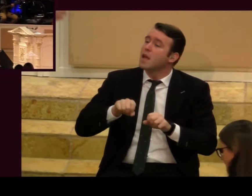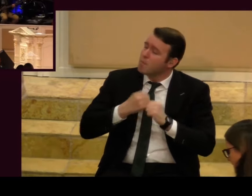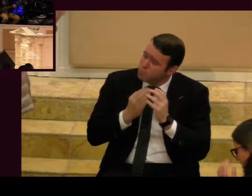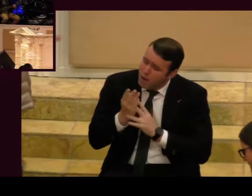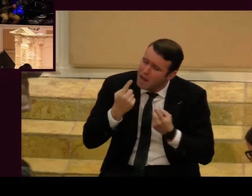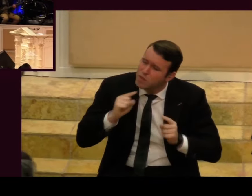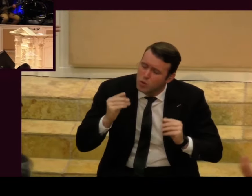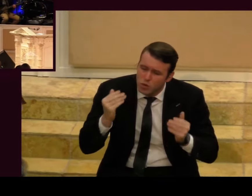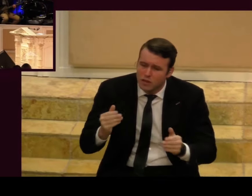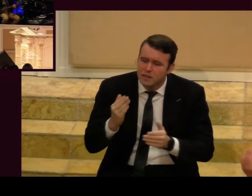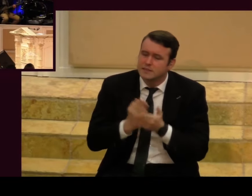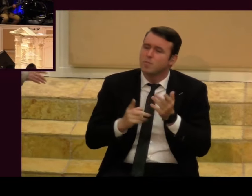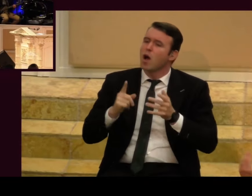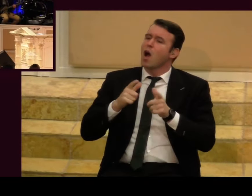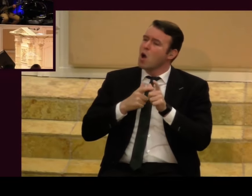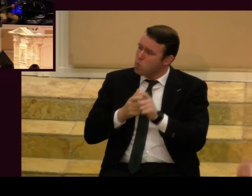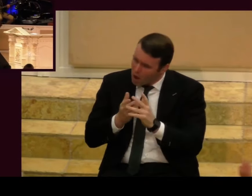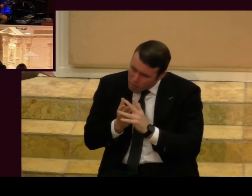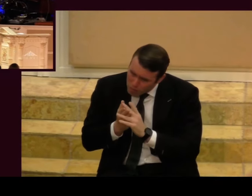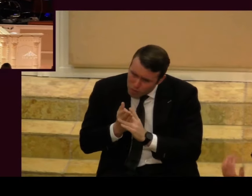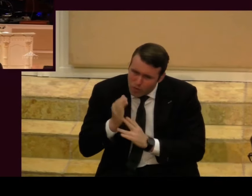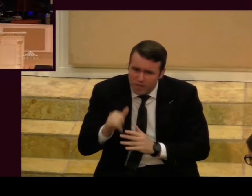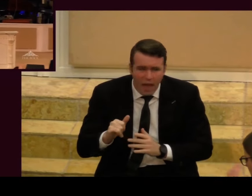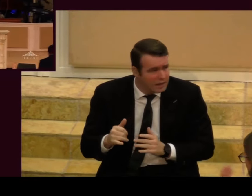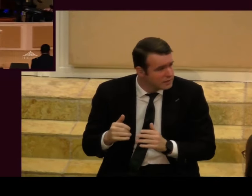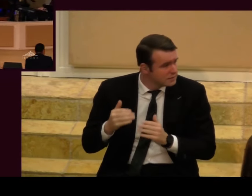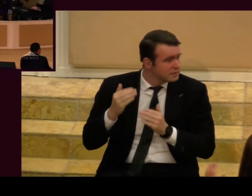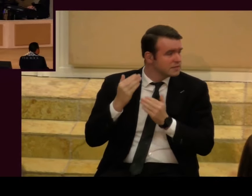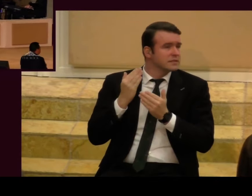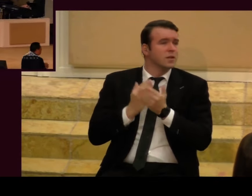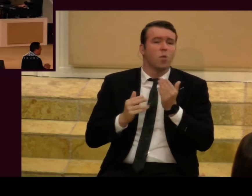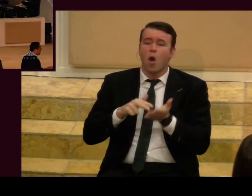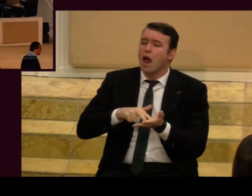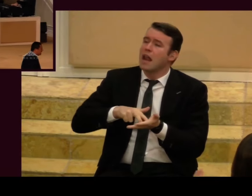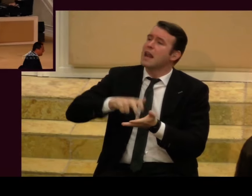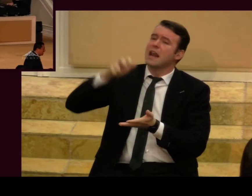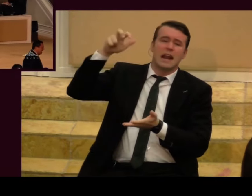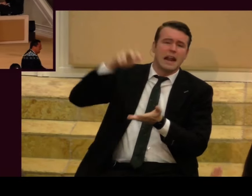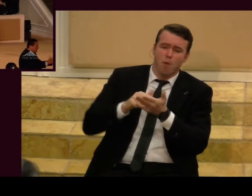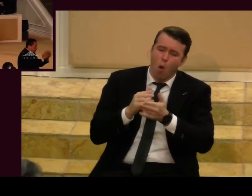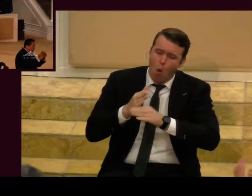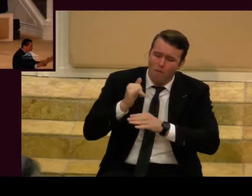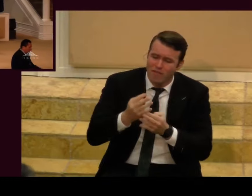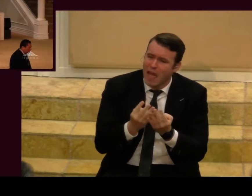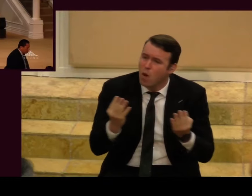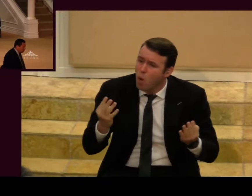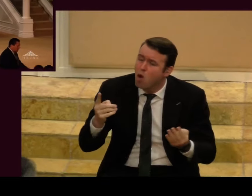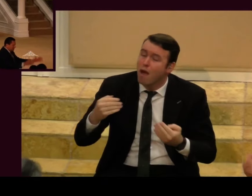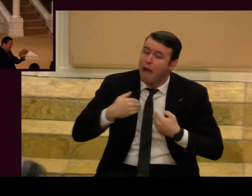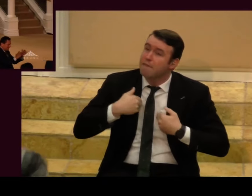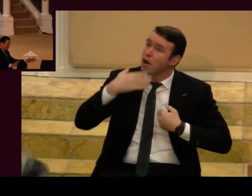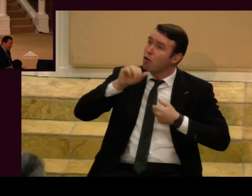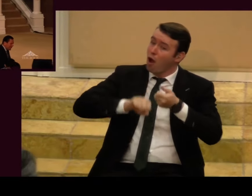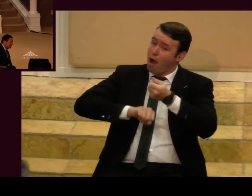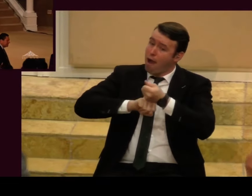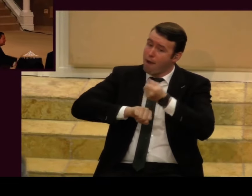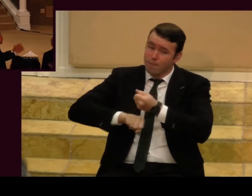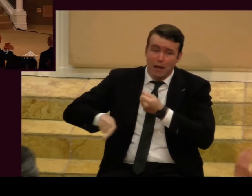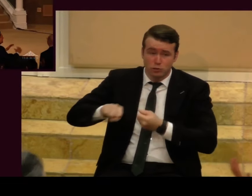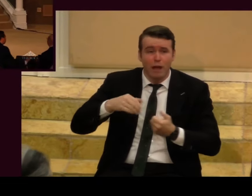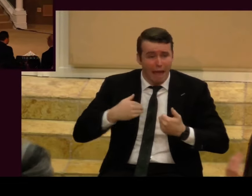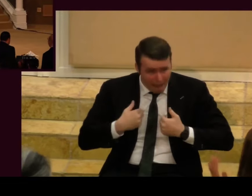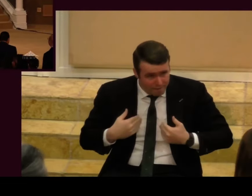Somebody break through it. Somebody run through the truth. Somebody leap over the wall. You've got God